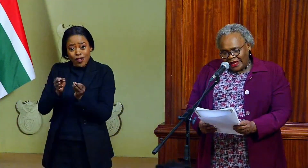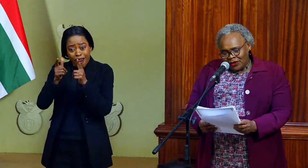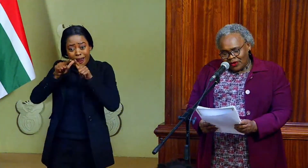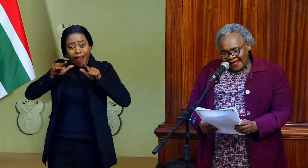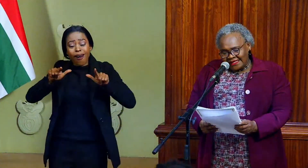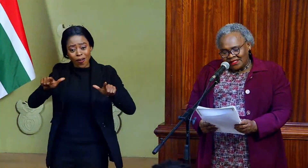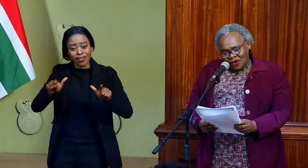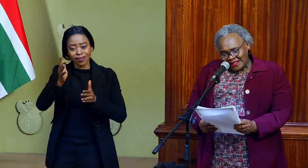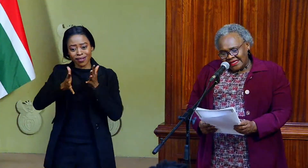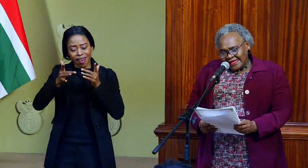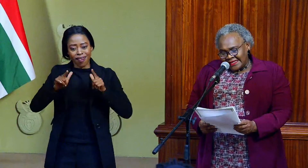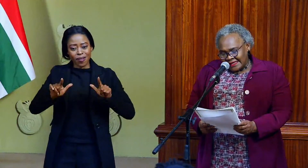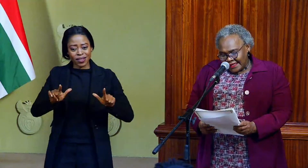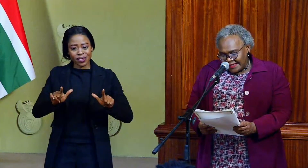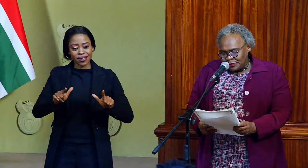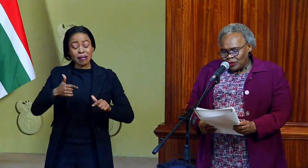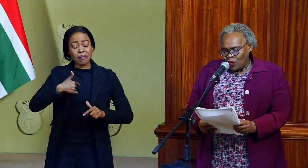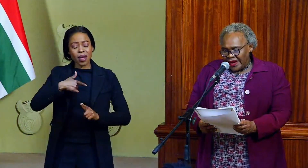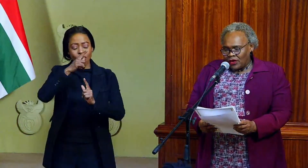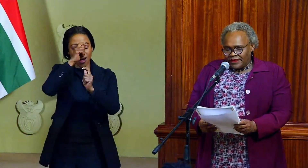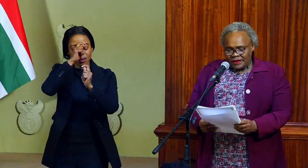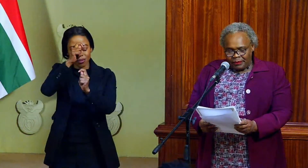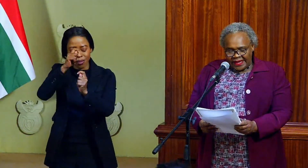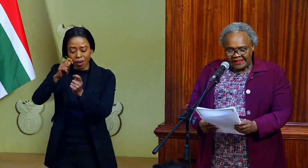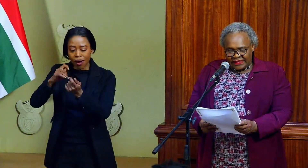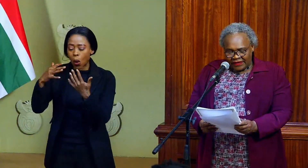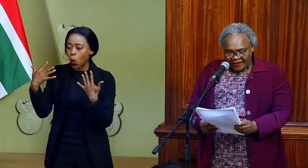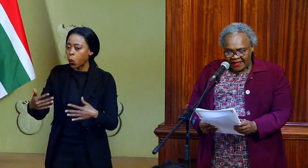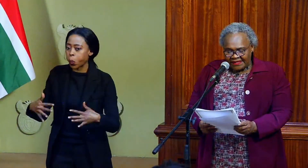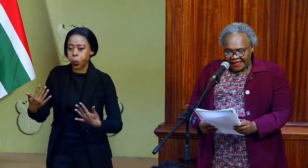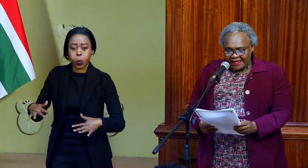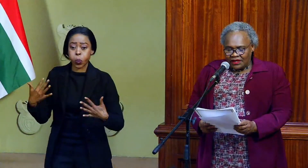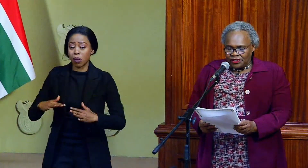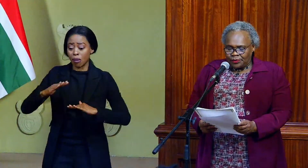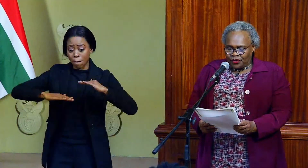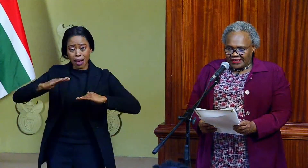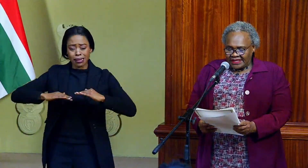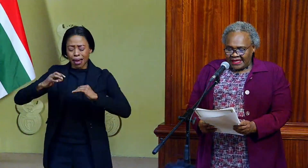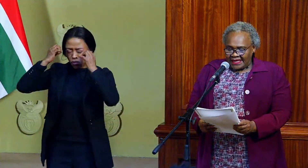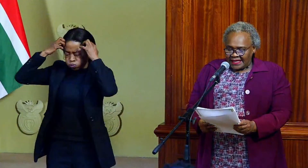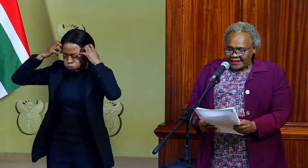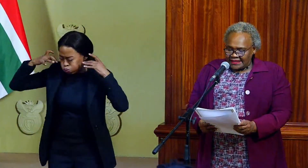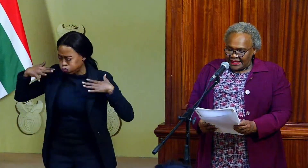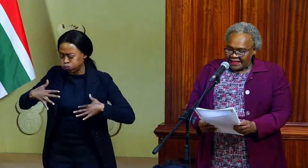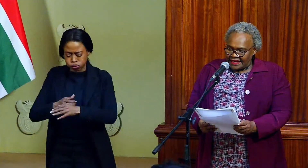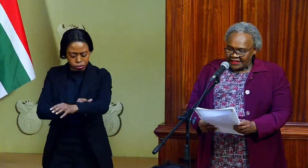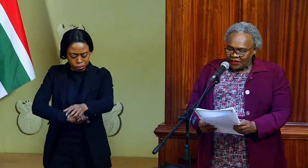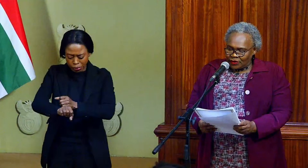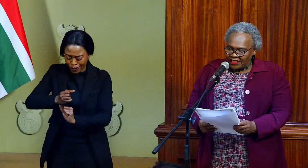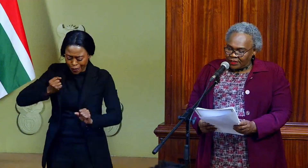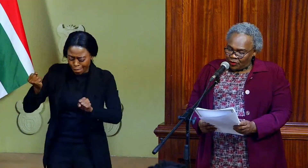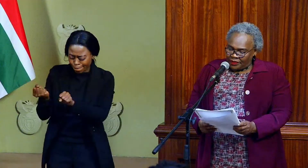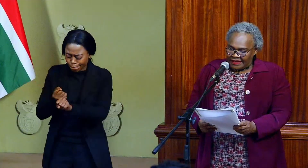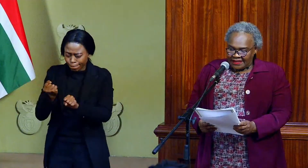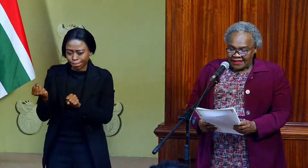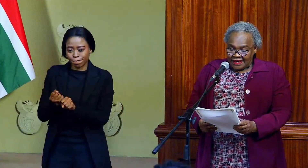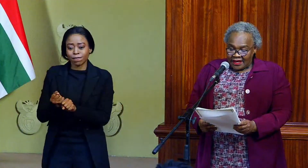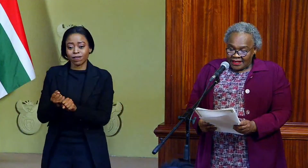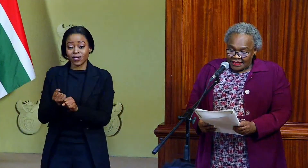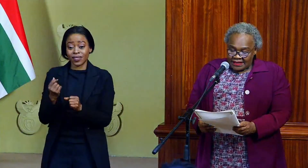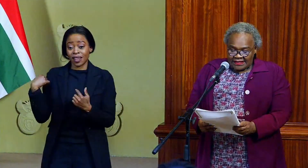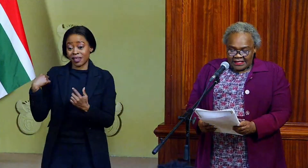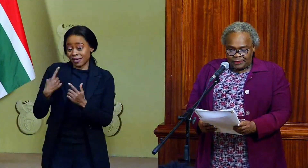to begin by recognizing all the incredible work of the PEN South African Sign Language Board that has led us into this